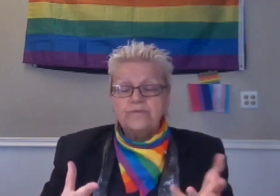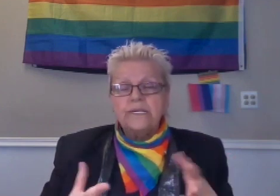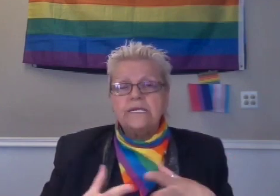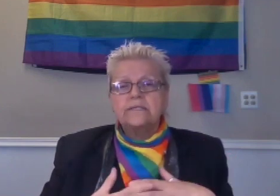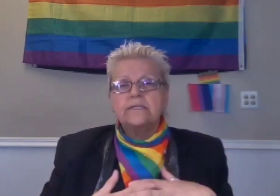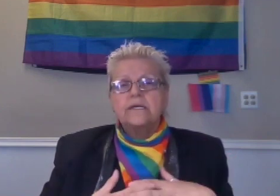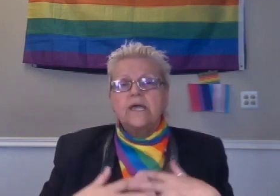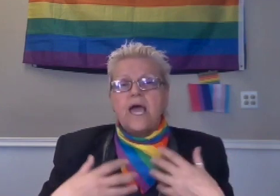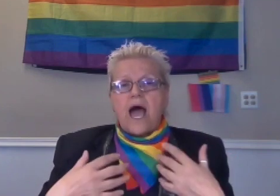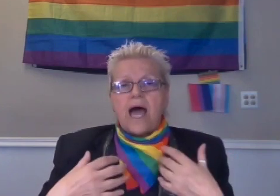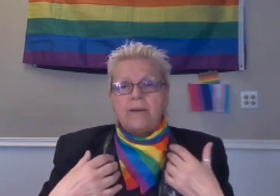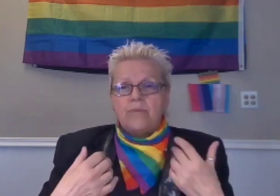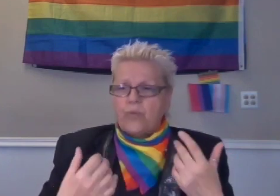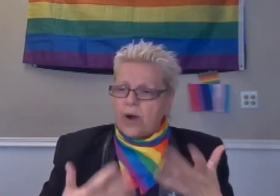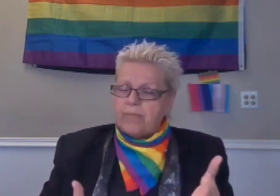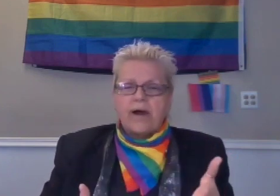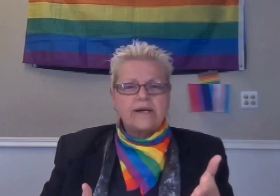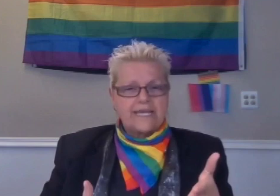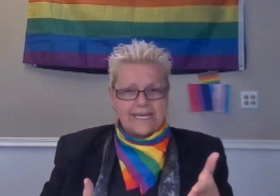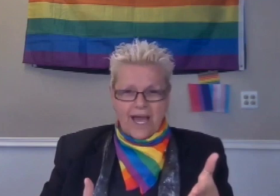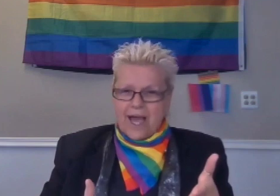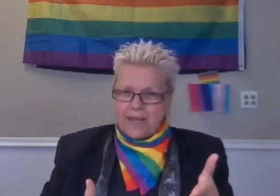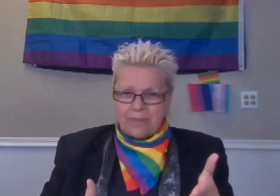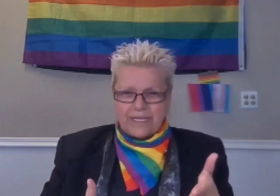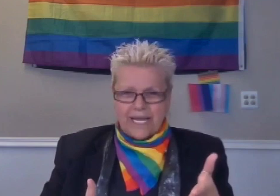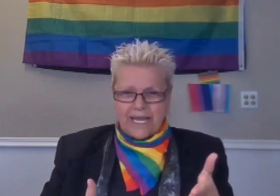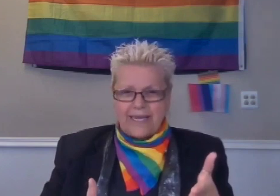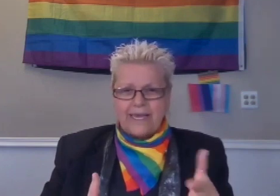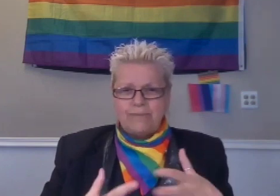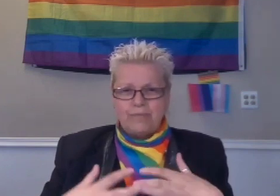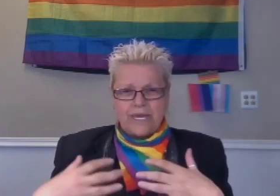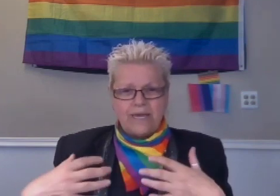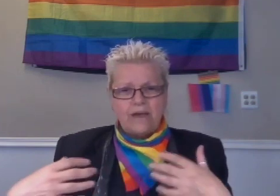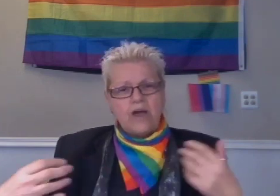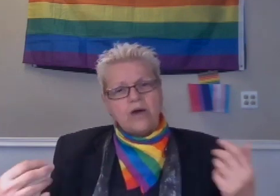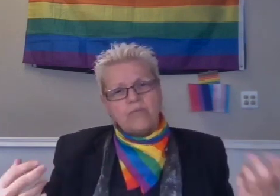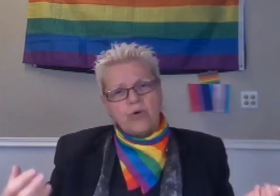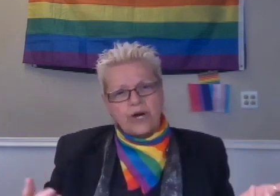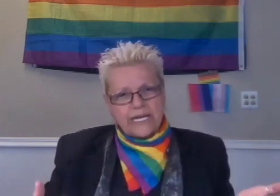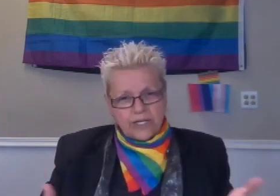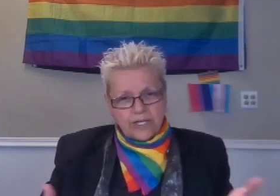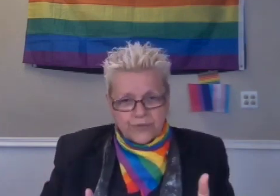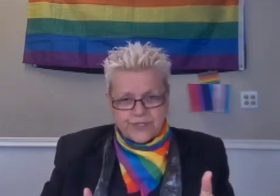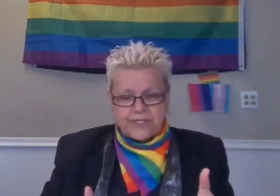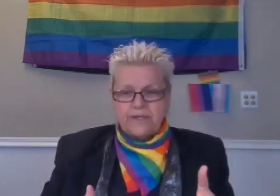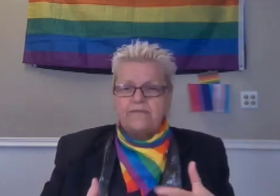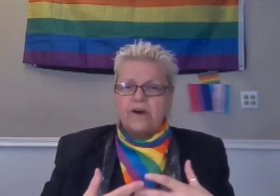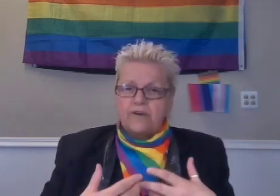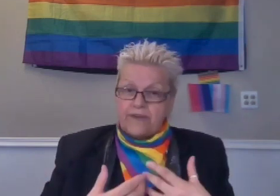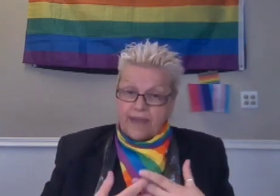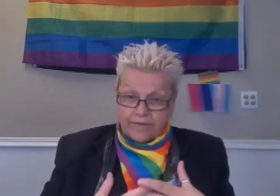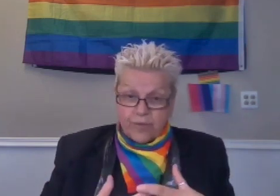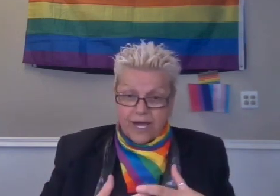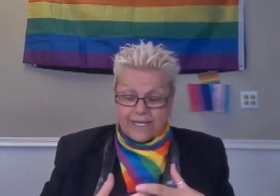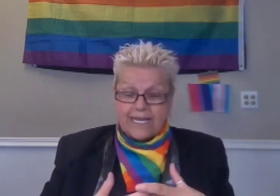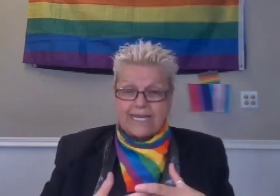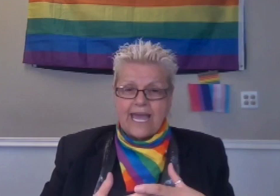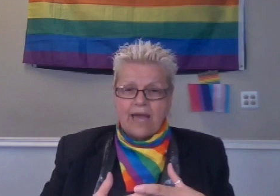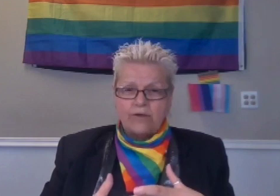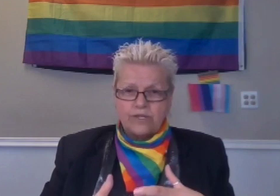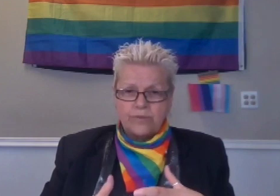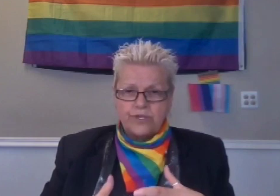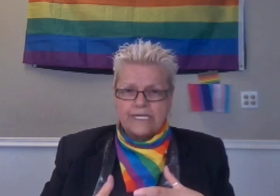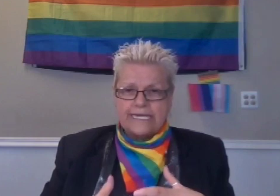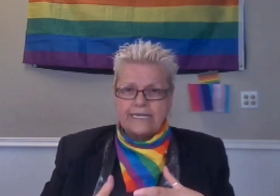Matter movement? What part can I play in being more inclusive of everyone